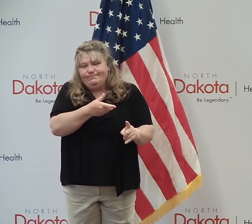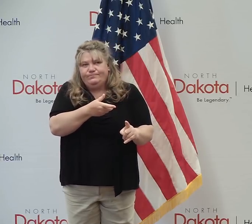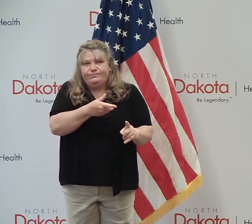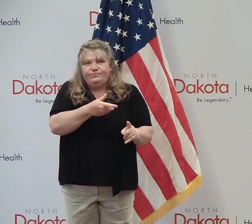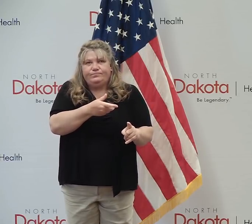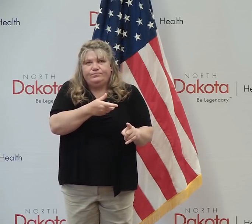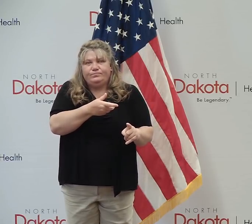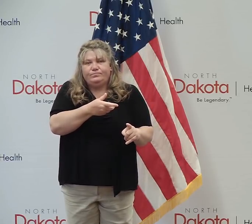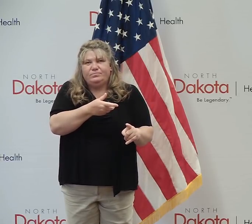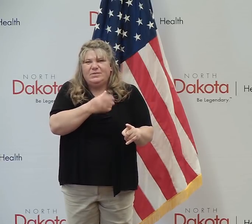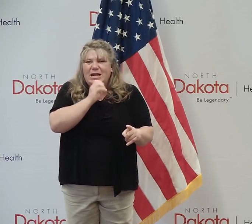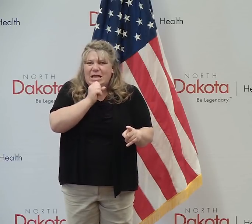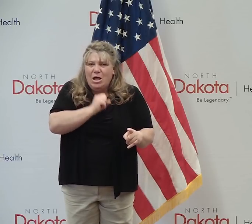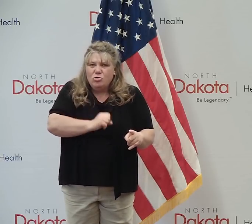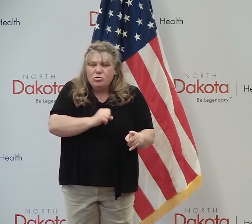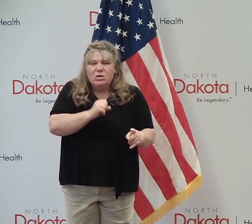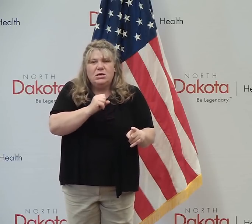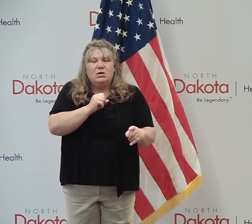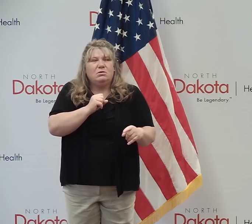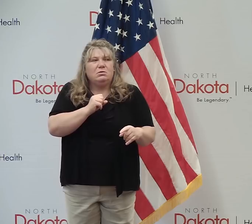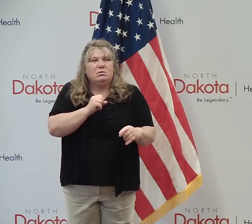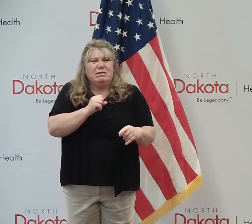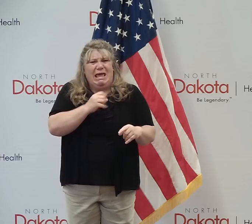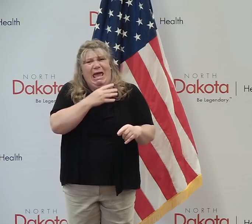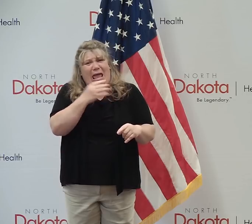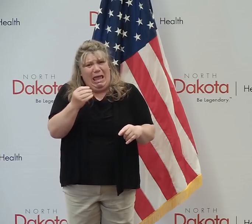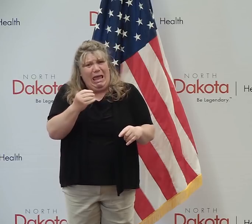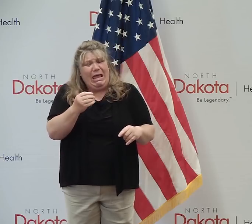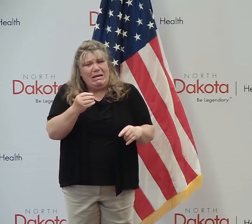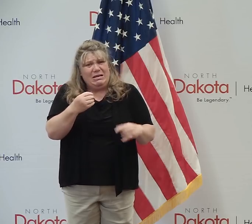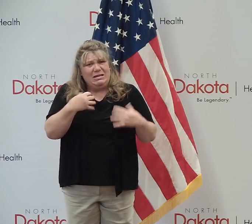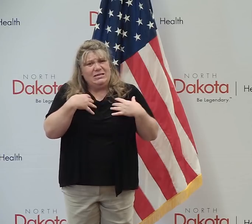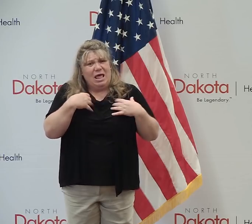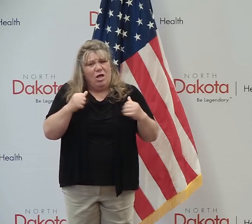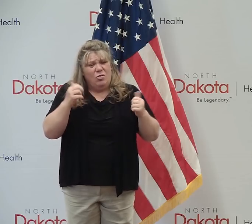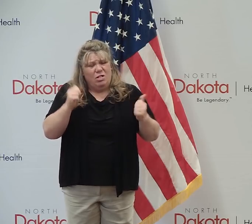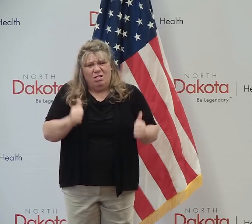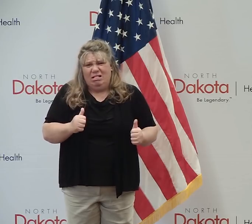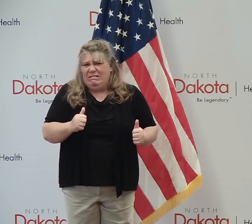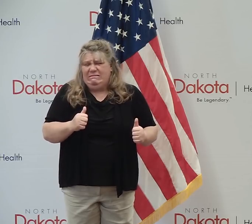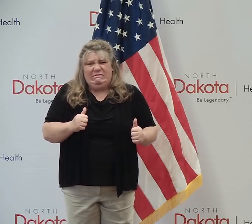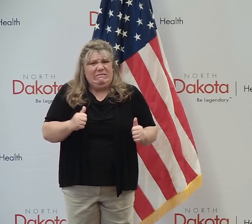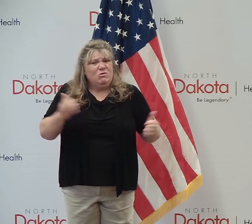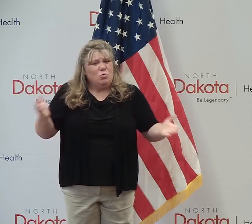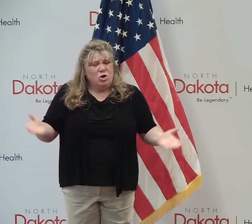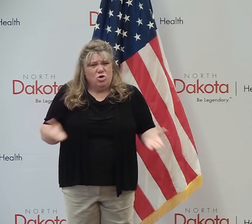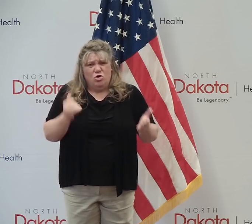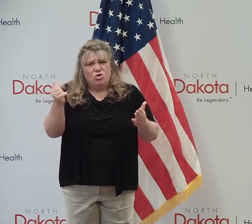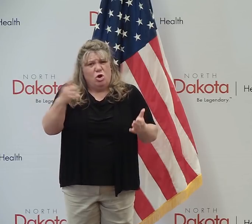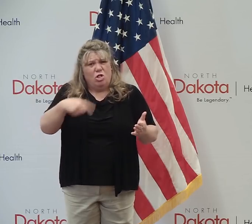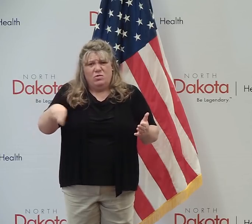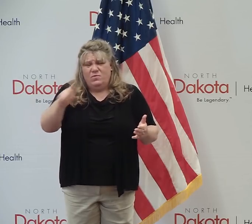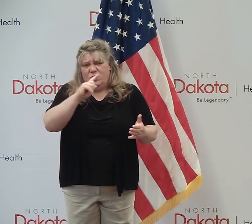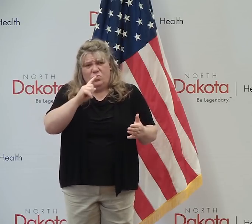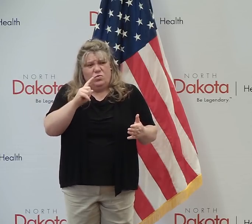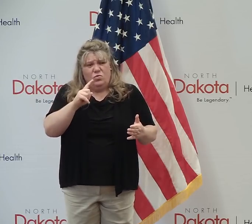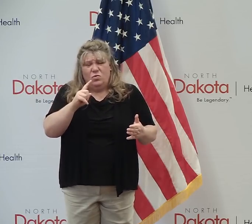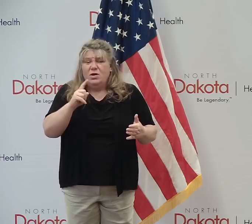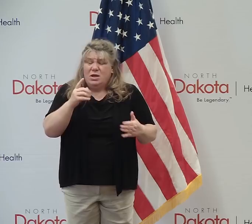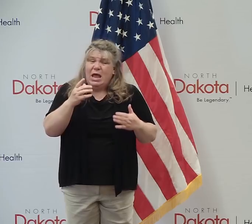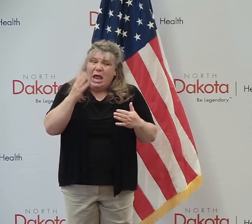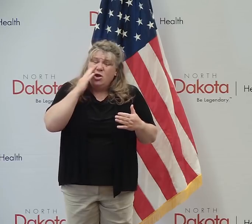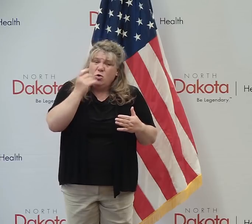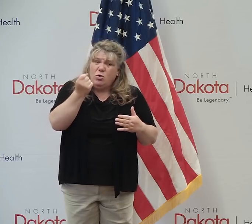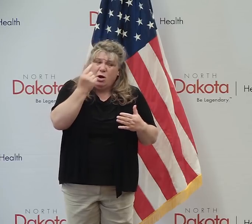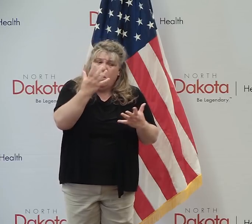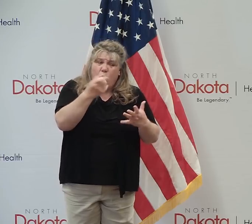an elderly and has underlying health conditions, I mean, we would encourage everybody for your loved ones, I mean, as much as you may want to